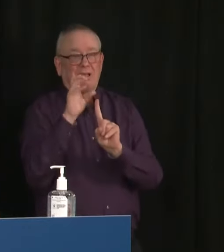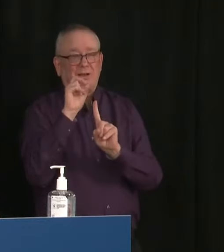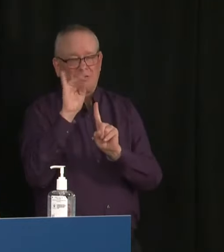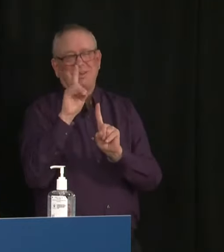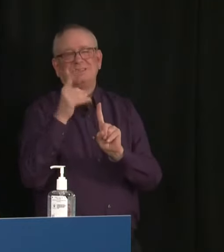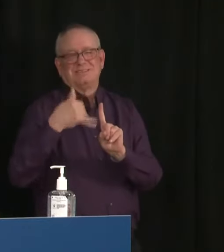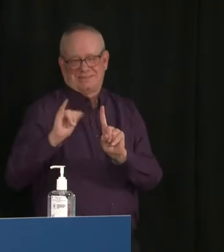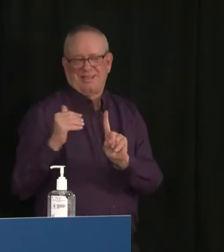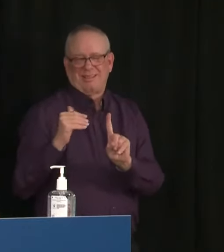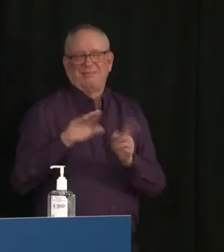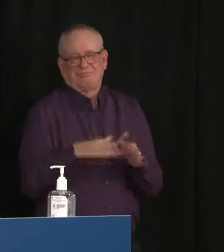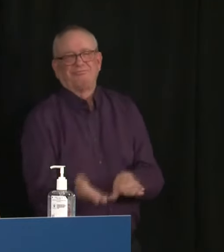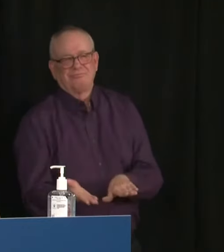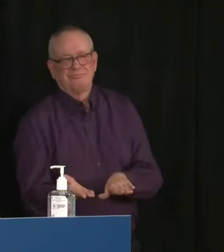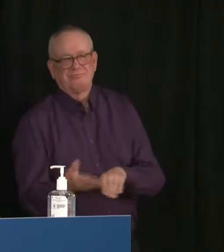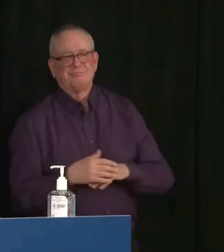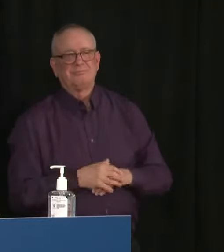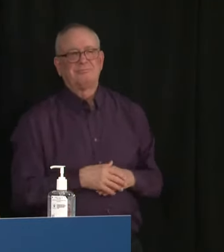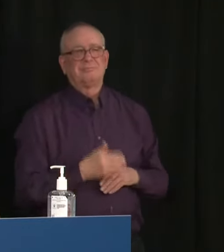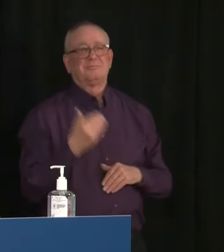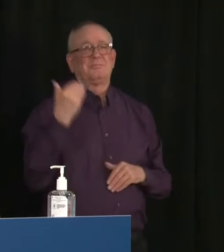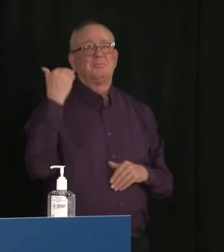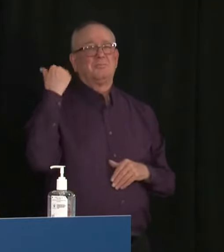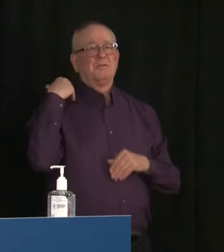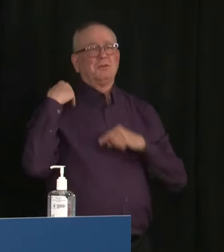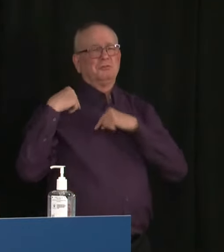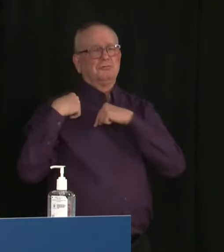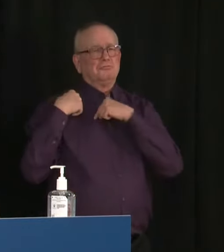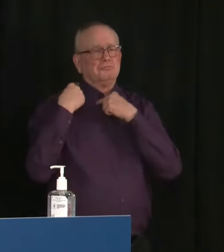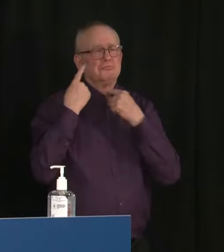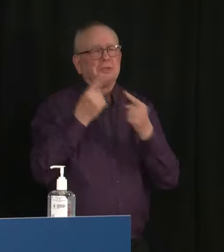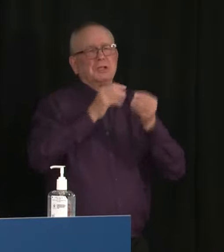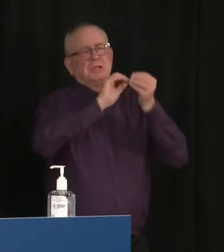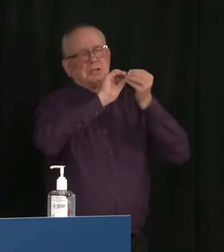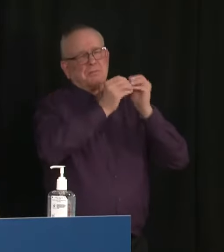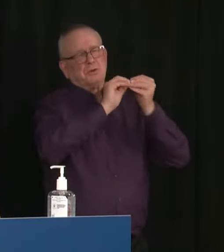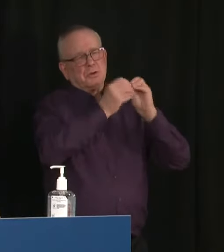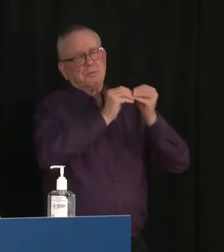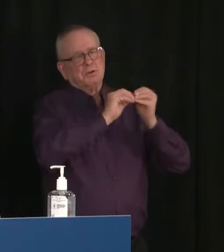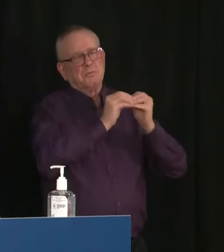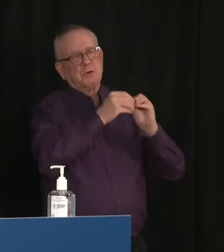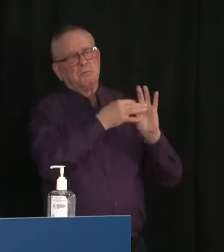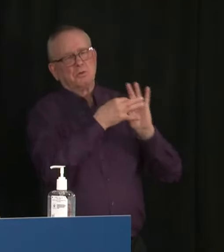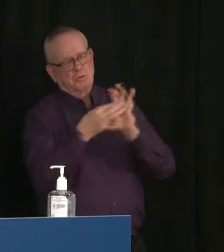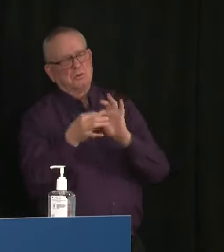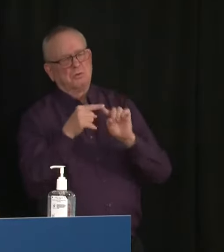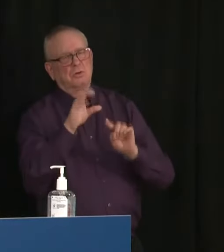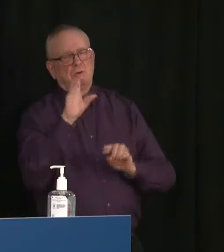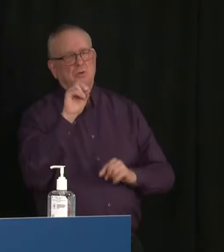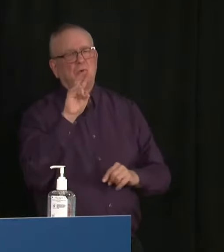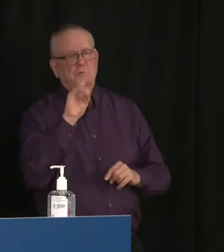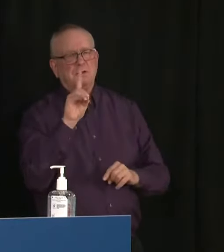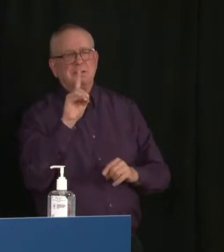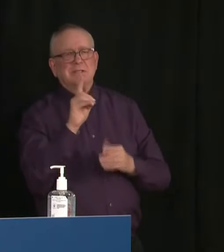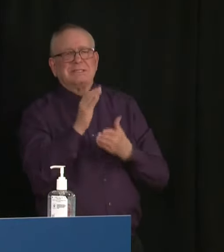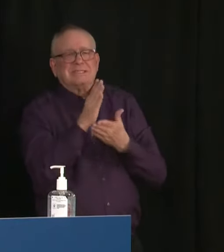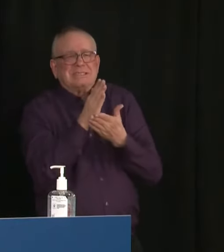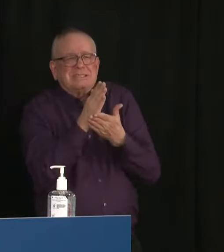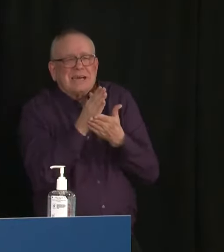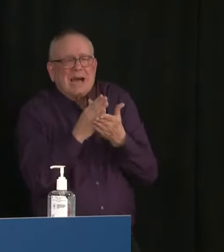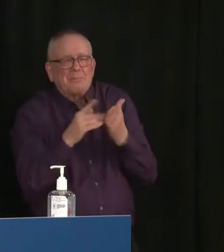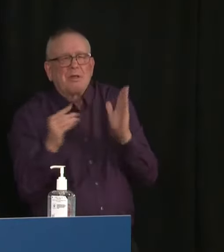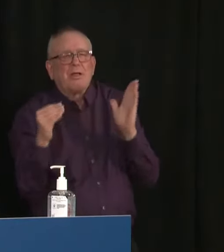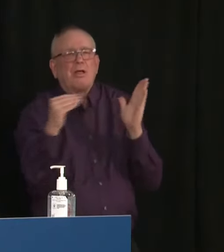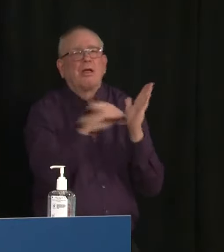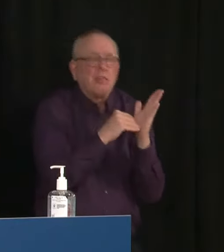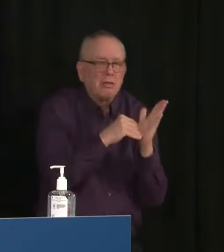as a possible cause, even if it remains unknown. In those cases, medical officials review the death certificate and